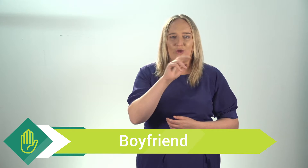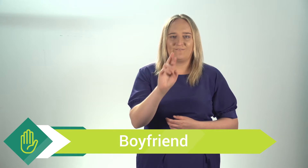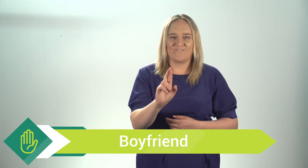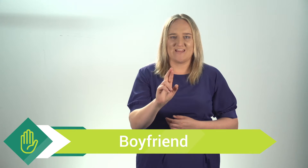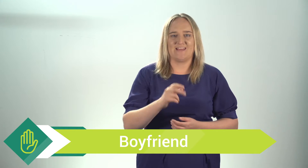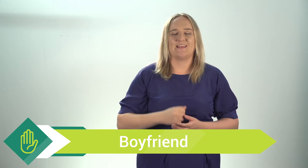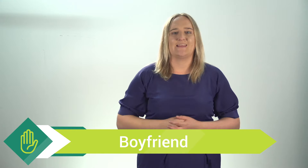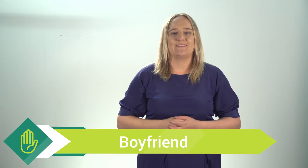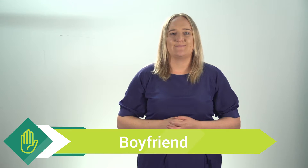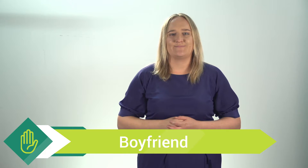Boyfriend.